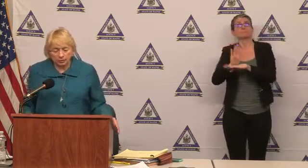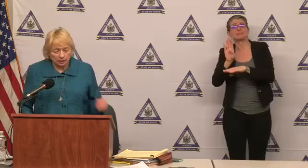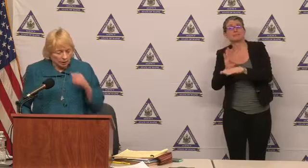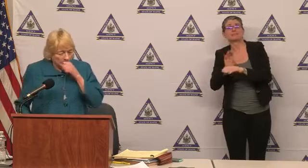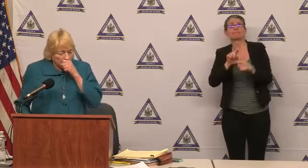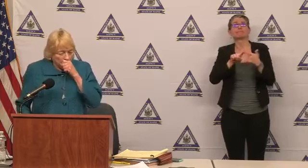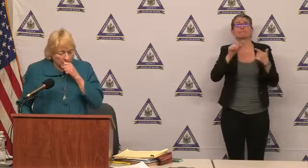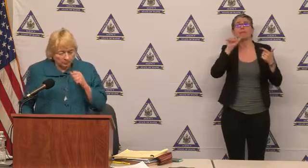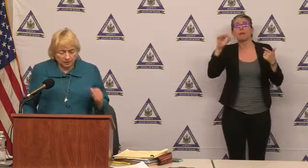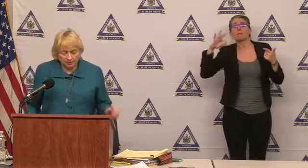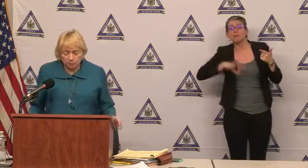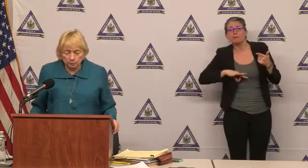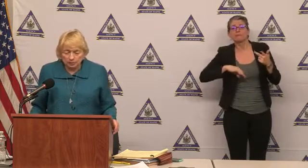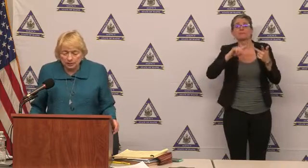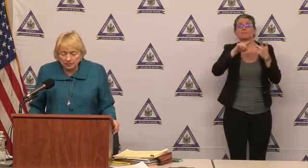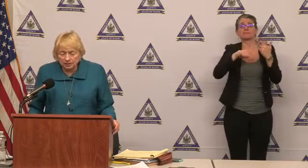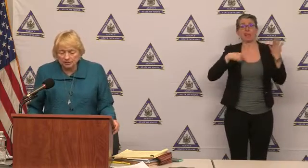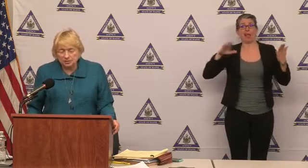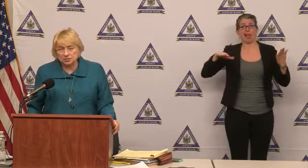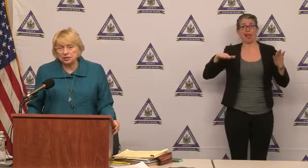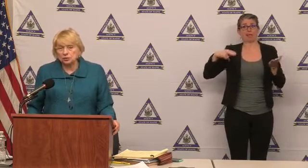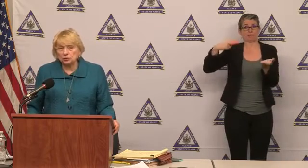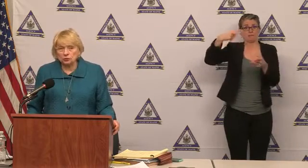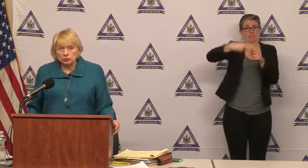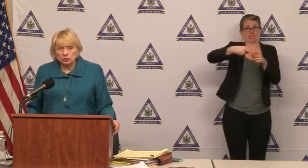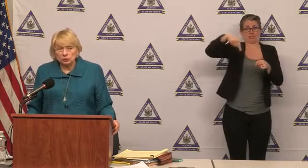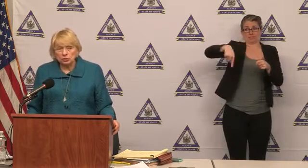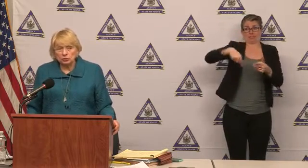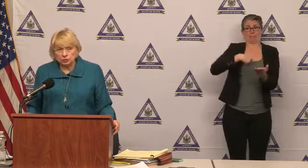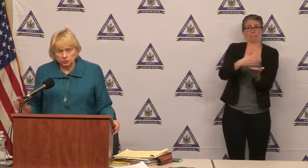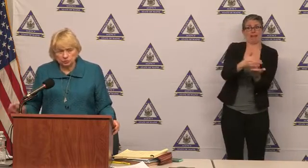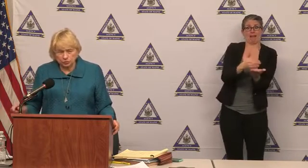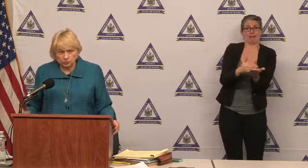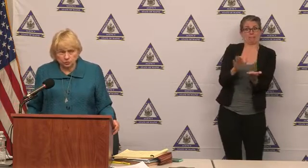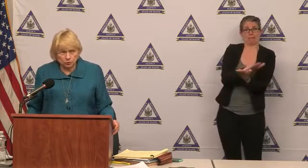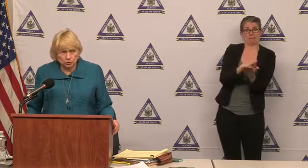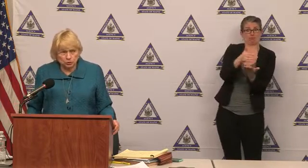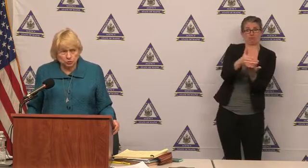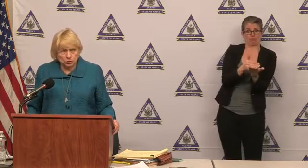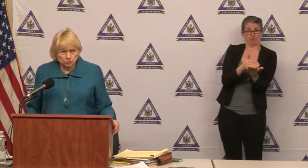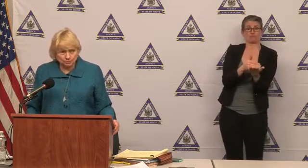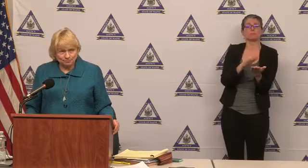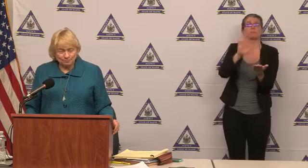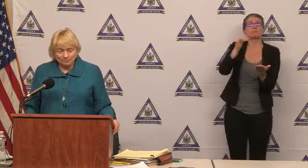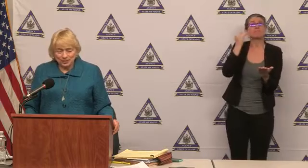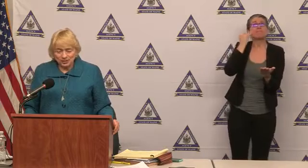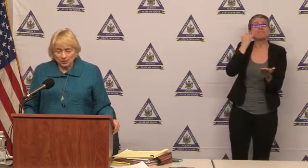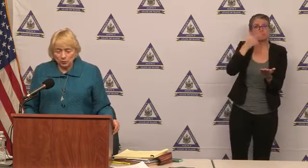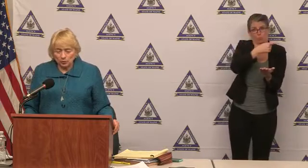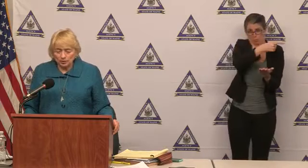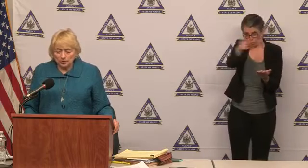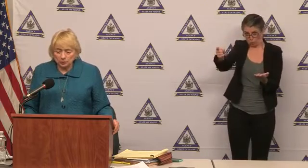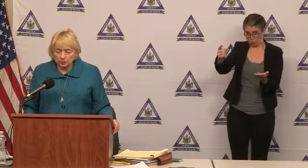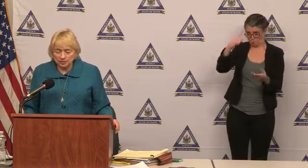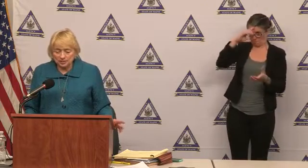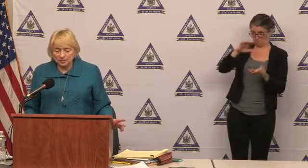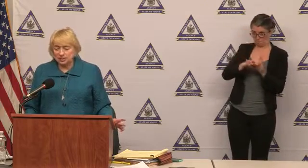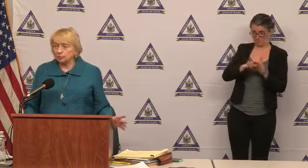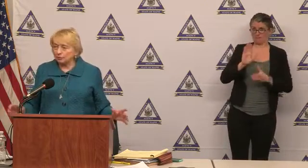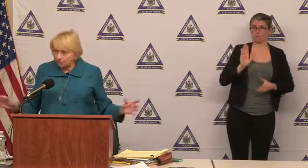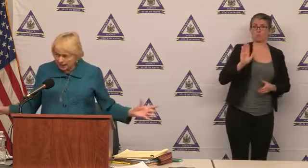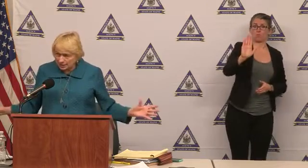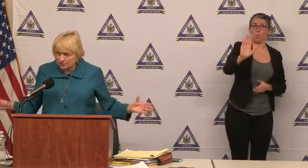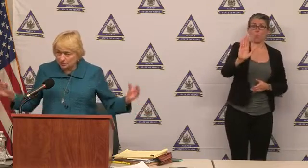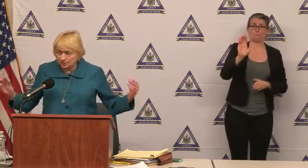order, if you believe that it is essential to do what you do, or that you are an entity